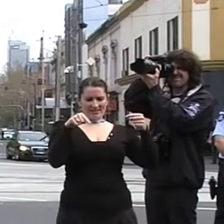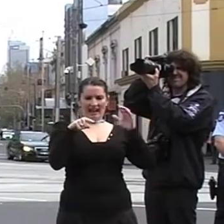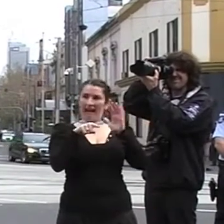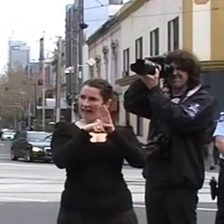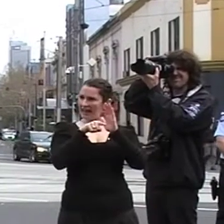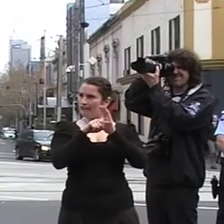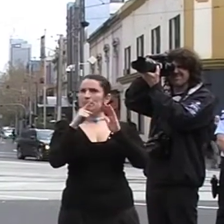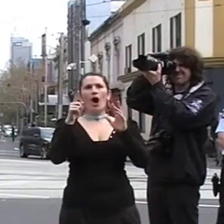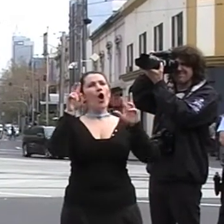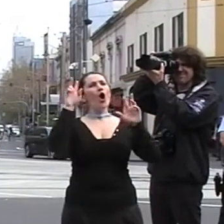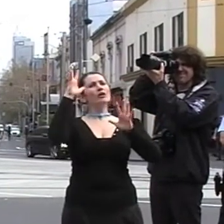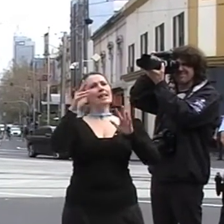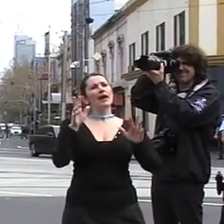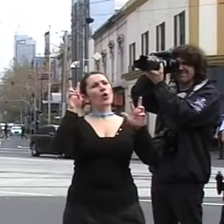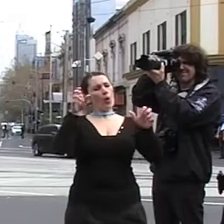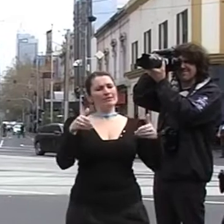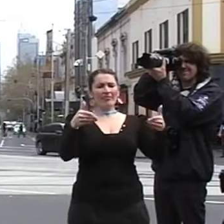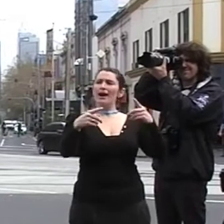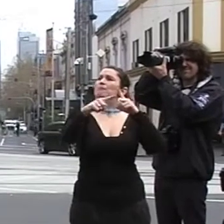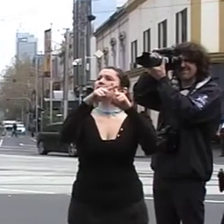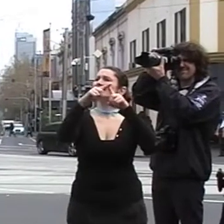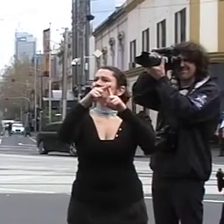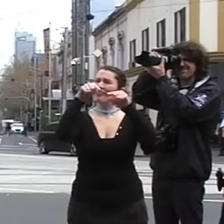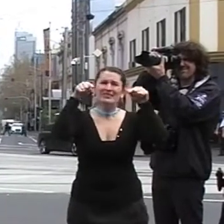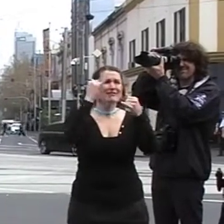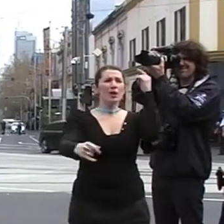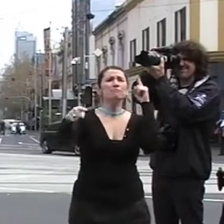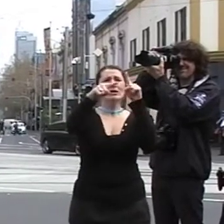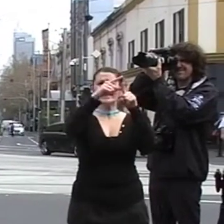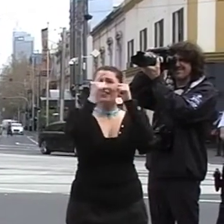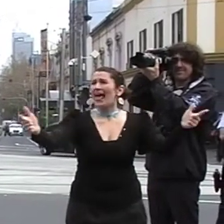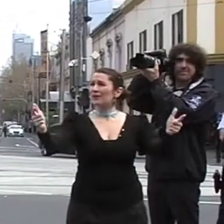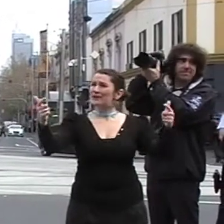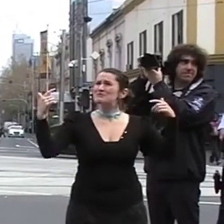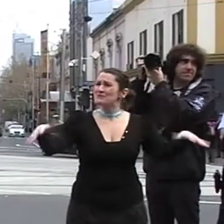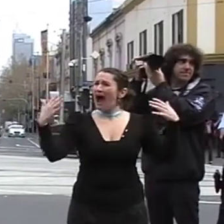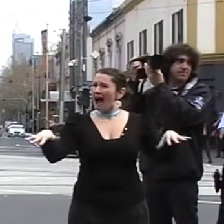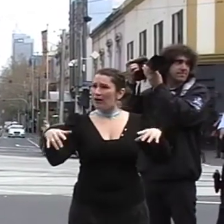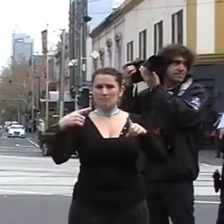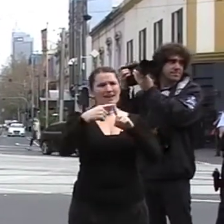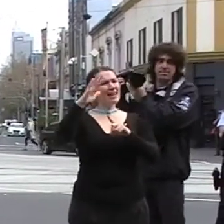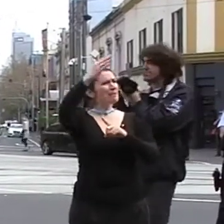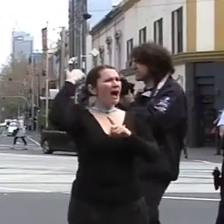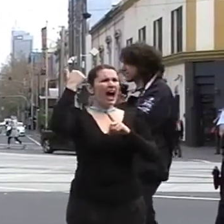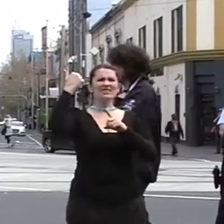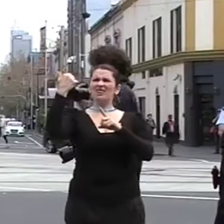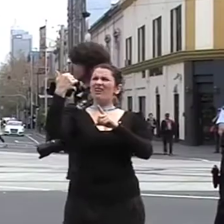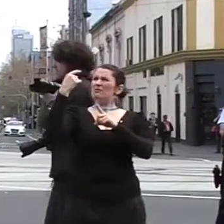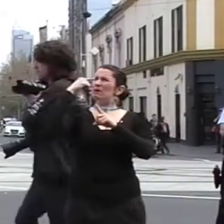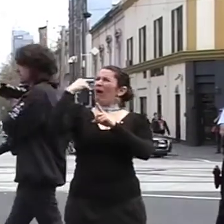class. This is an optimistic language. It's also a persecuted language